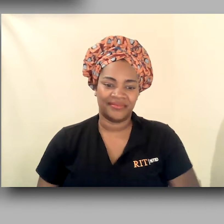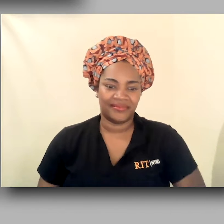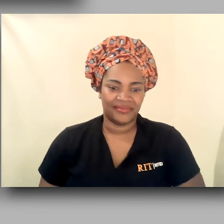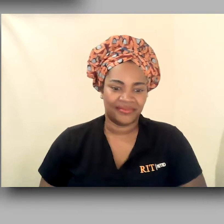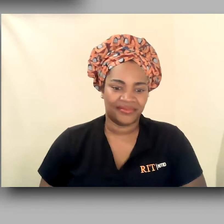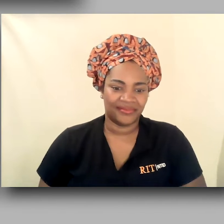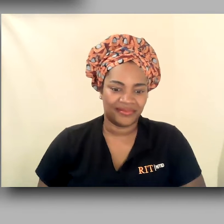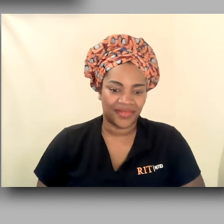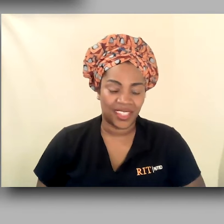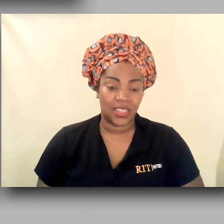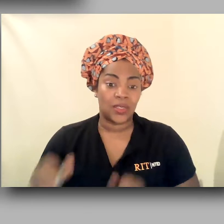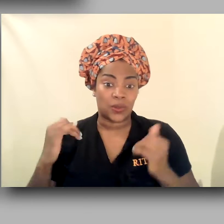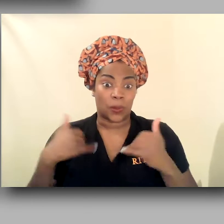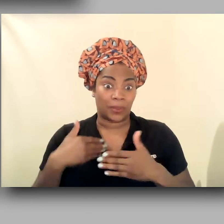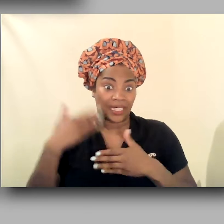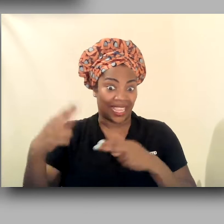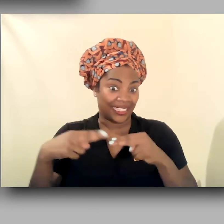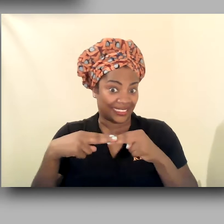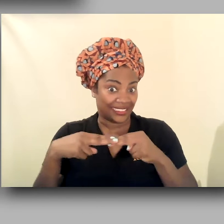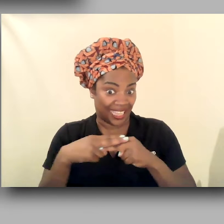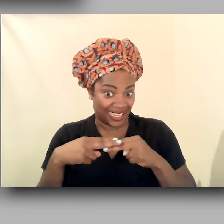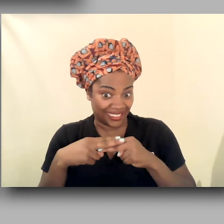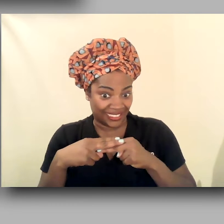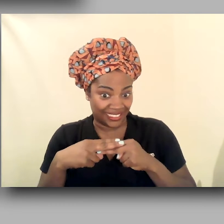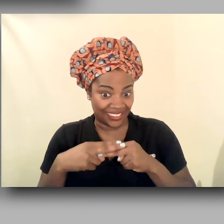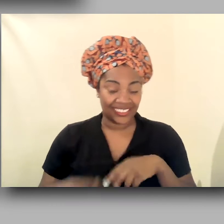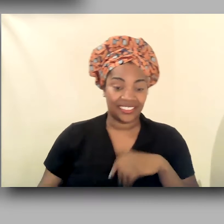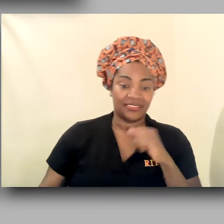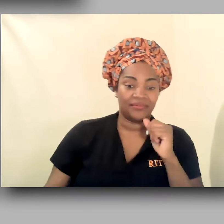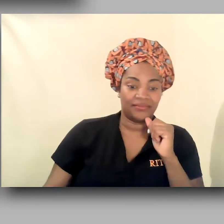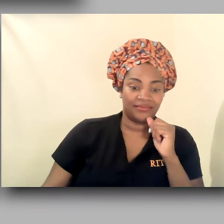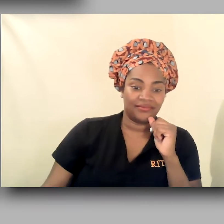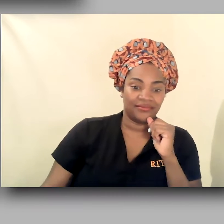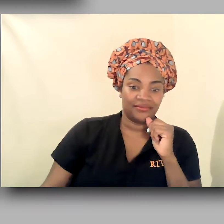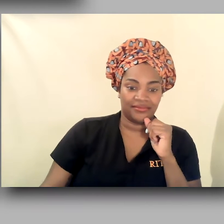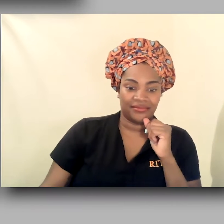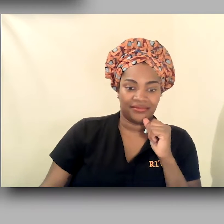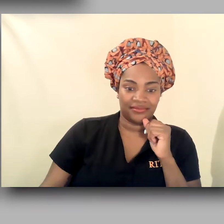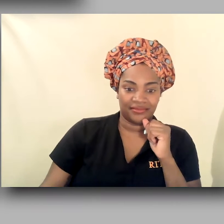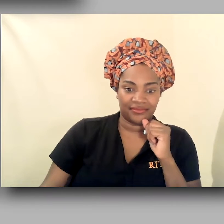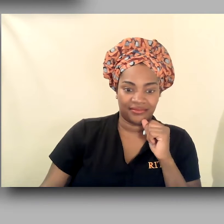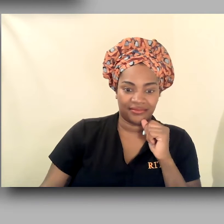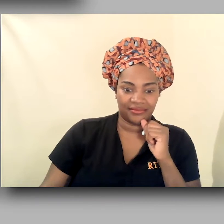ideas. And then on the next slide, we have